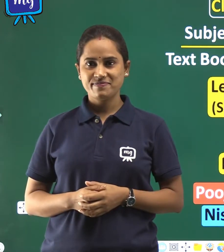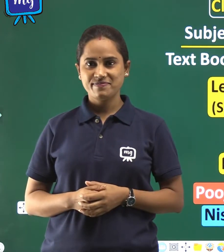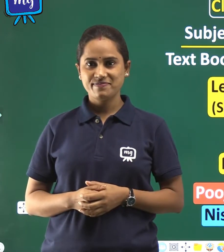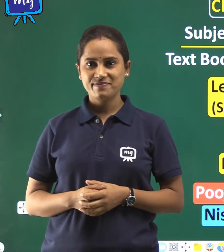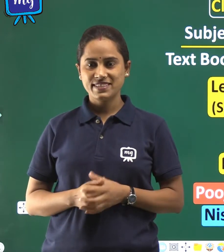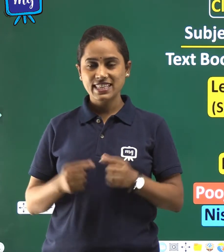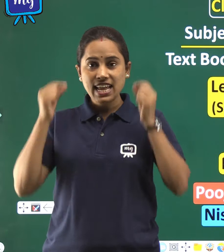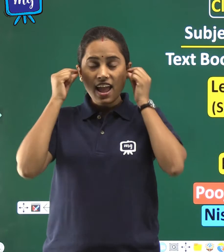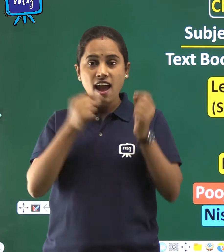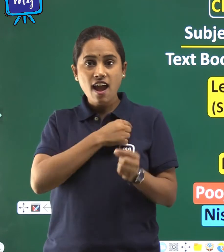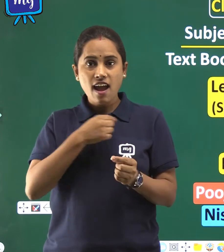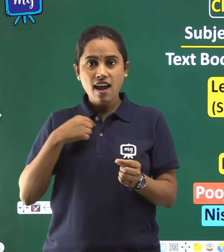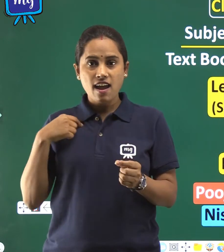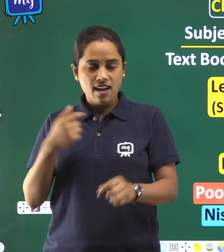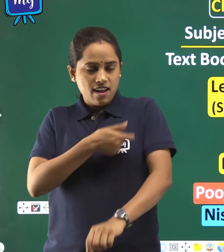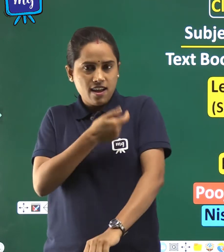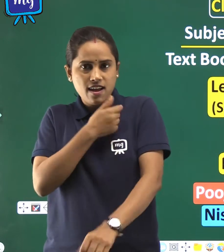Dr. Andrew Manson,